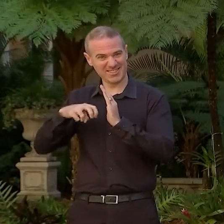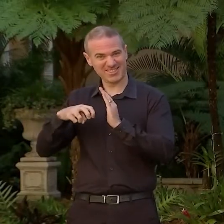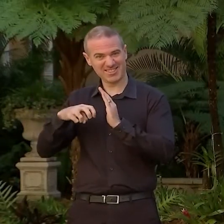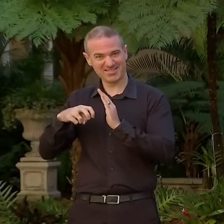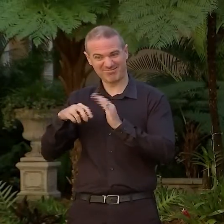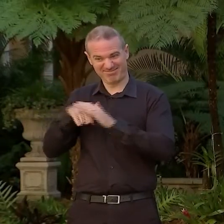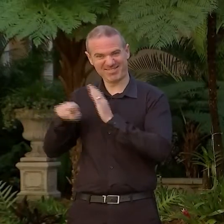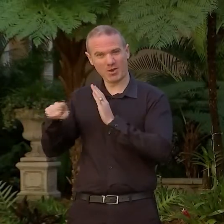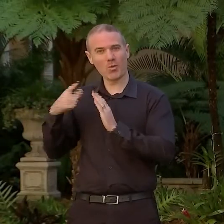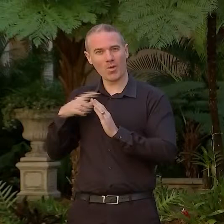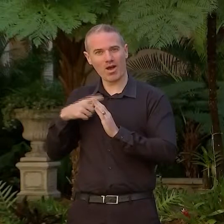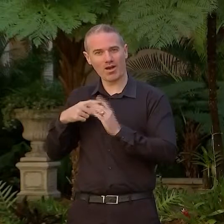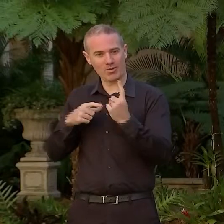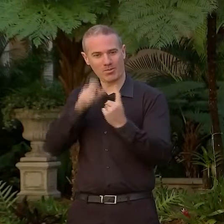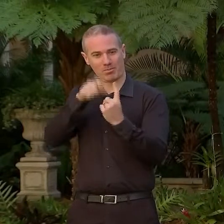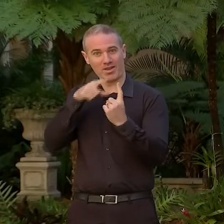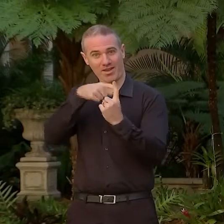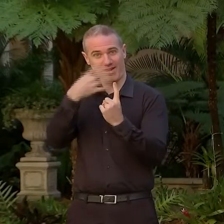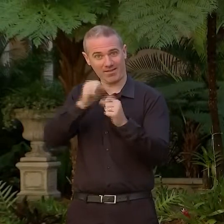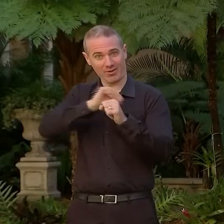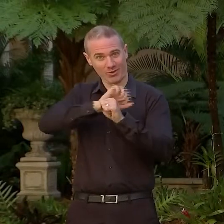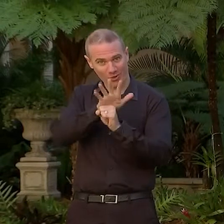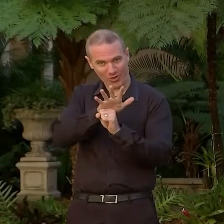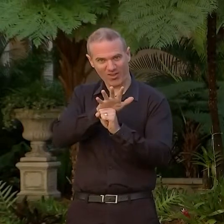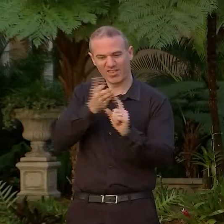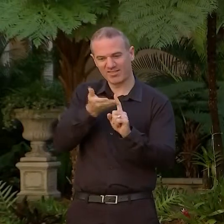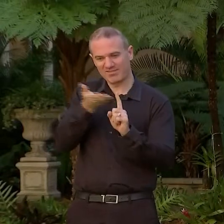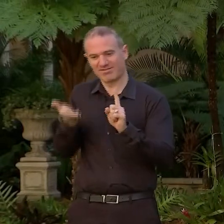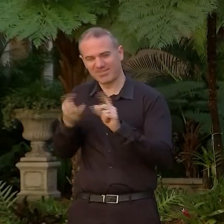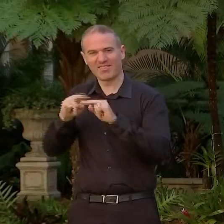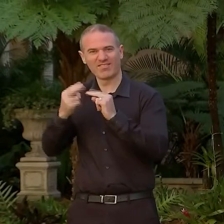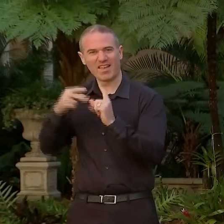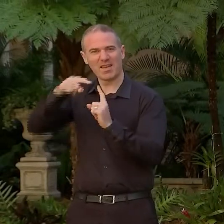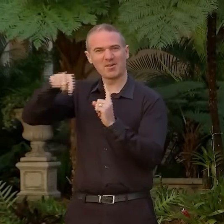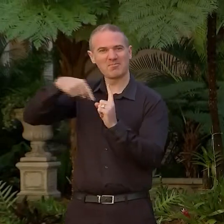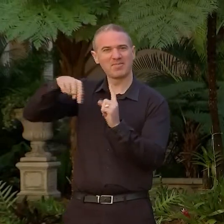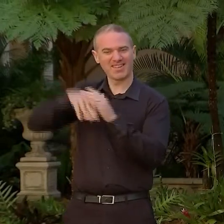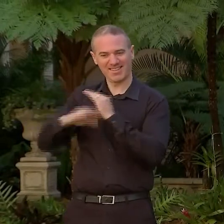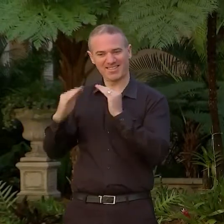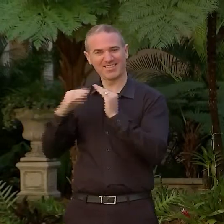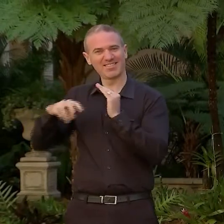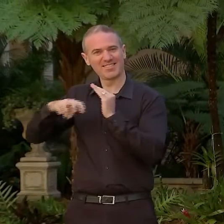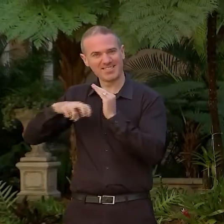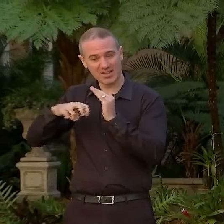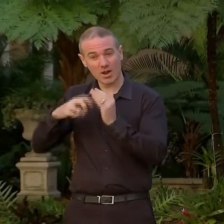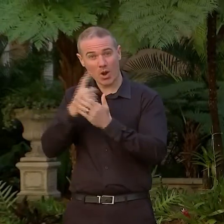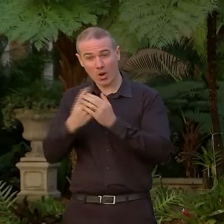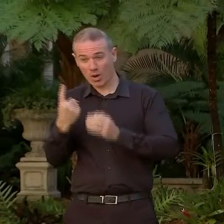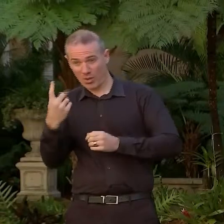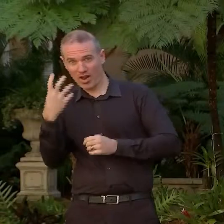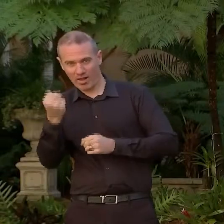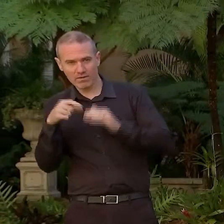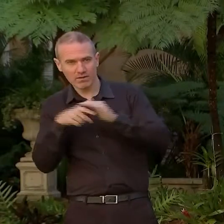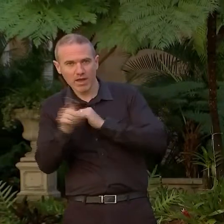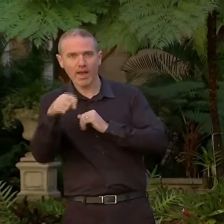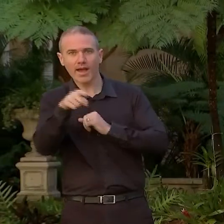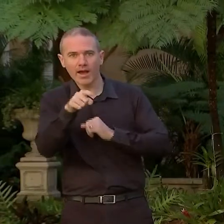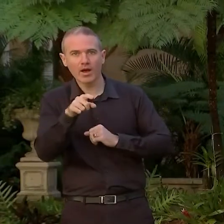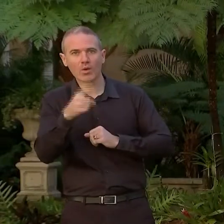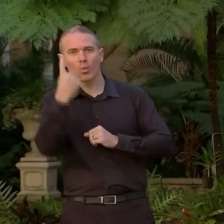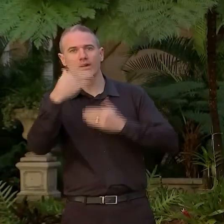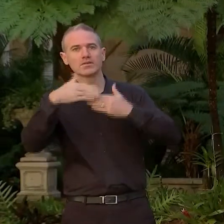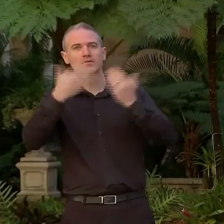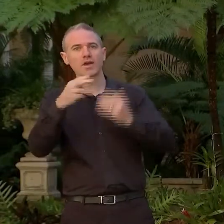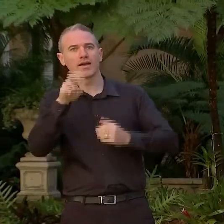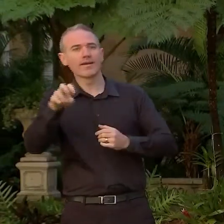just those 2 people had each had 1 day infectious in the community while the community was in lockdown. So that's all very